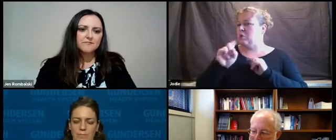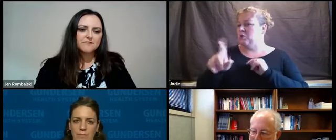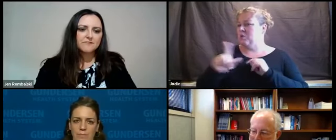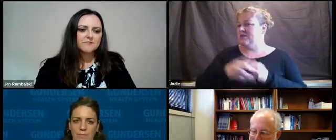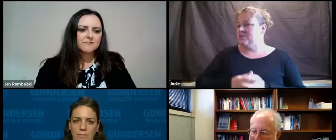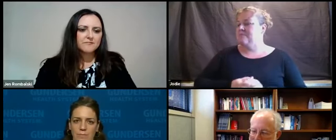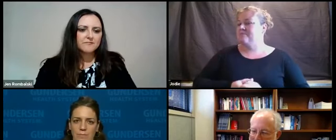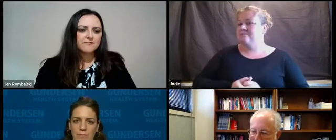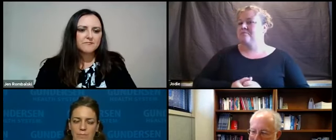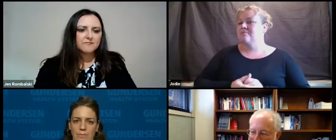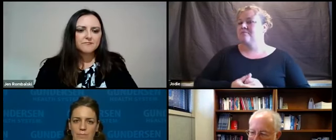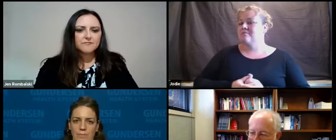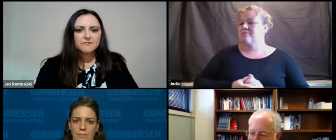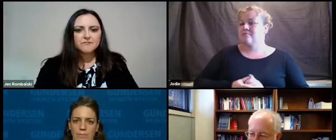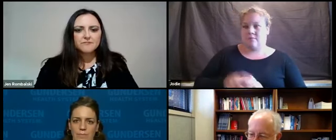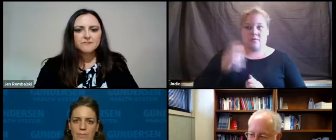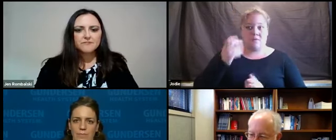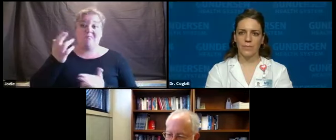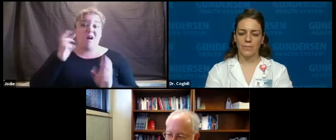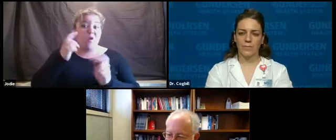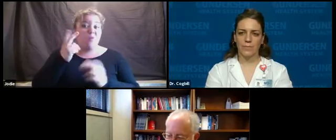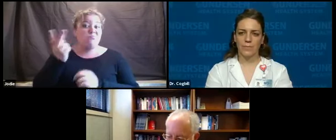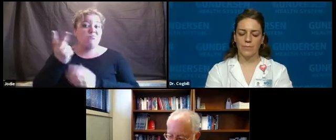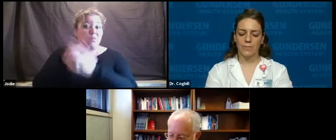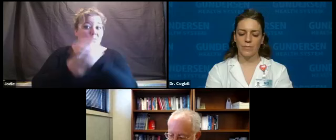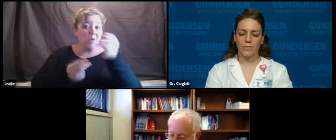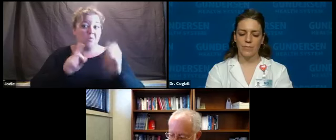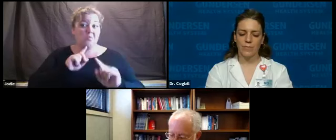hoping you both can speak on this, but